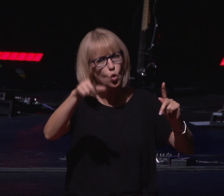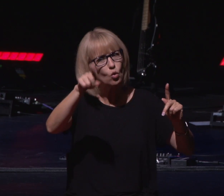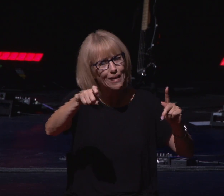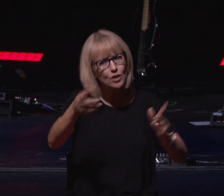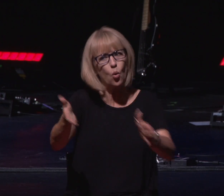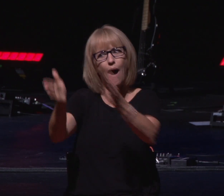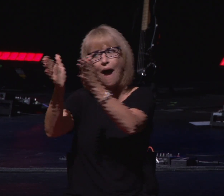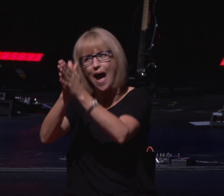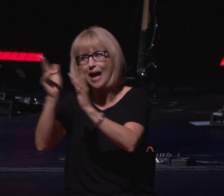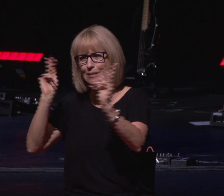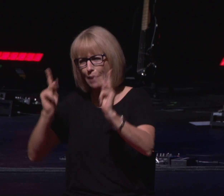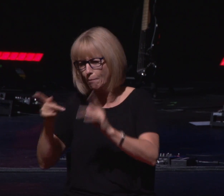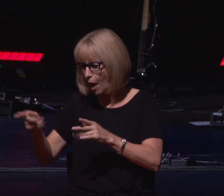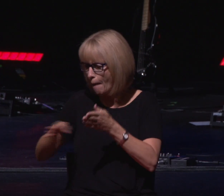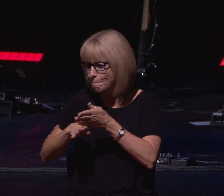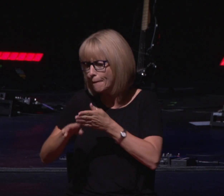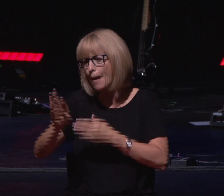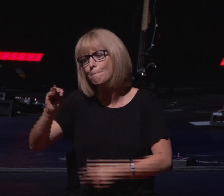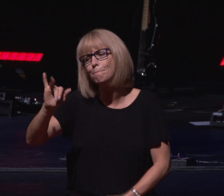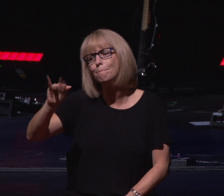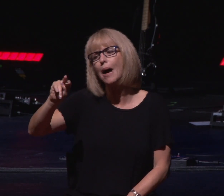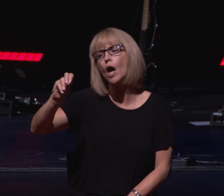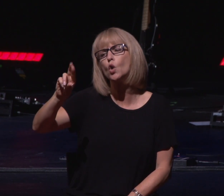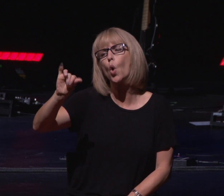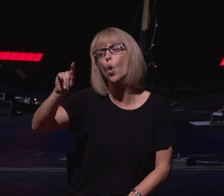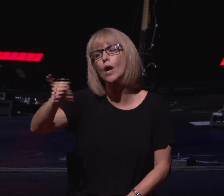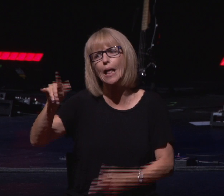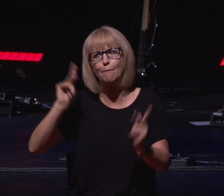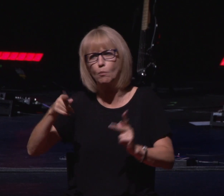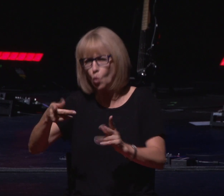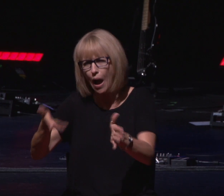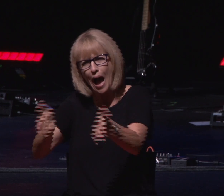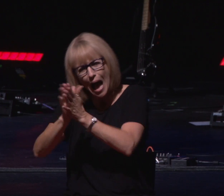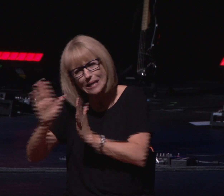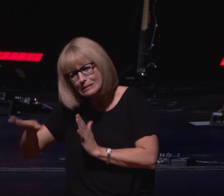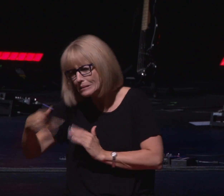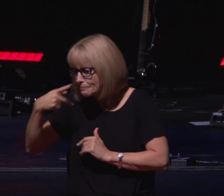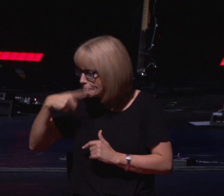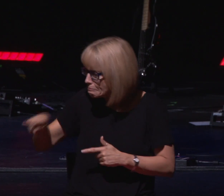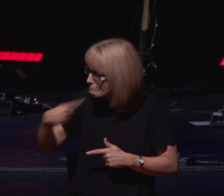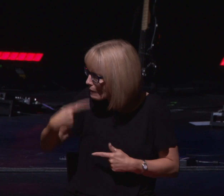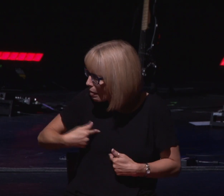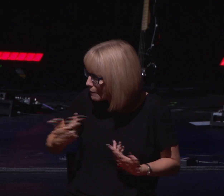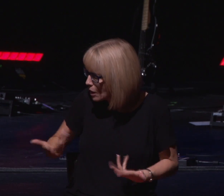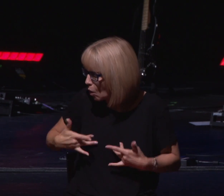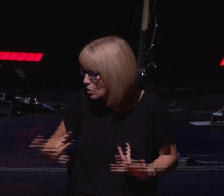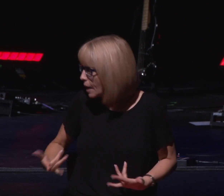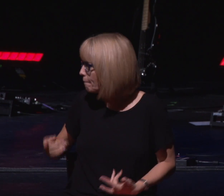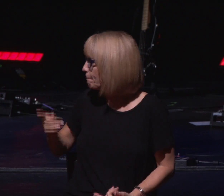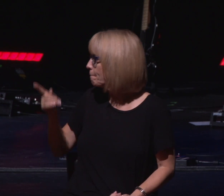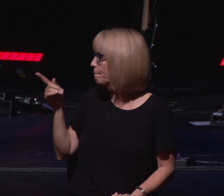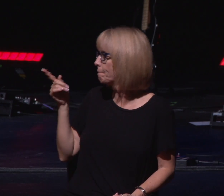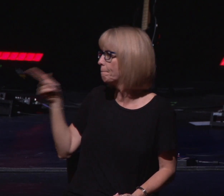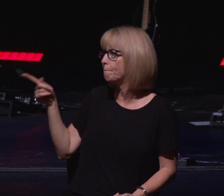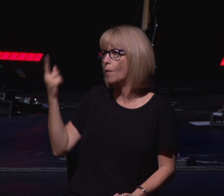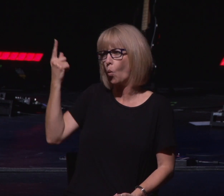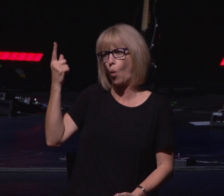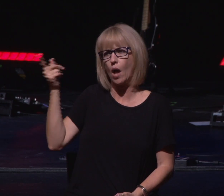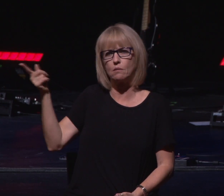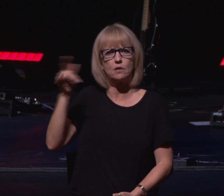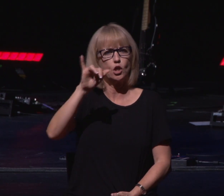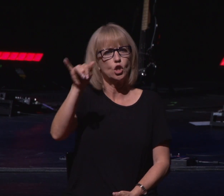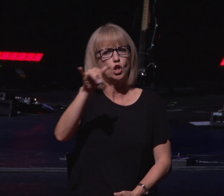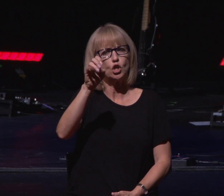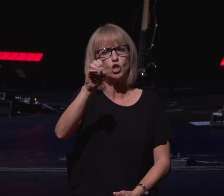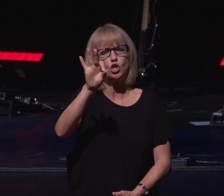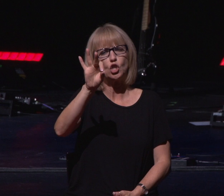questions with people in the minority and say, would you speak into me and help me to understand this? Appreciate Jeffrey Woodson down here as one of those people who speaks my